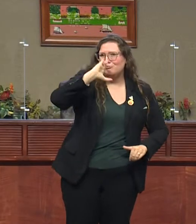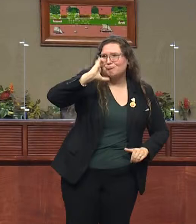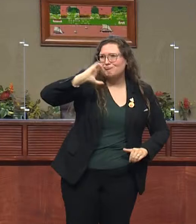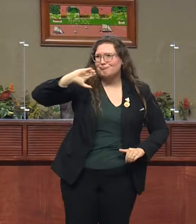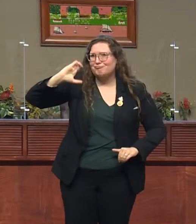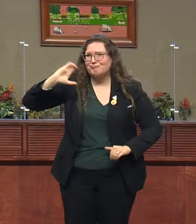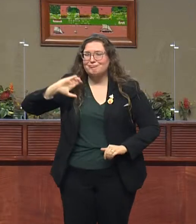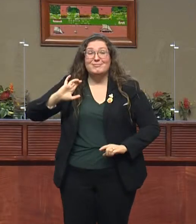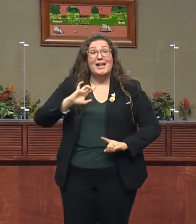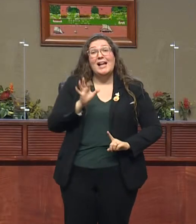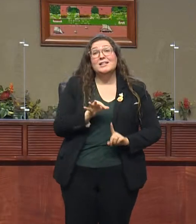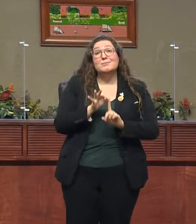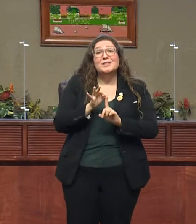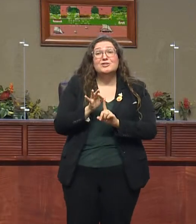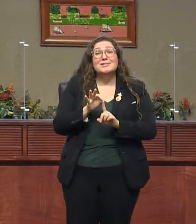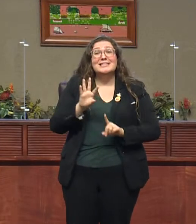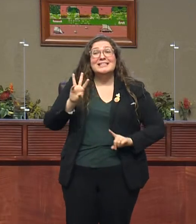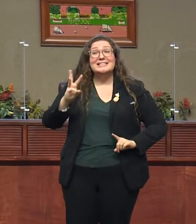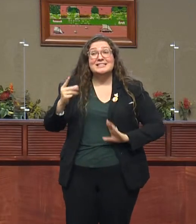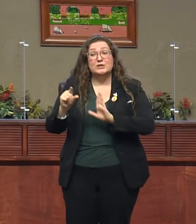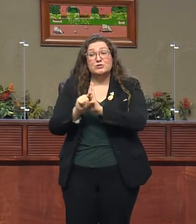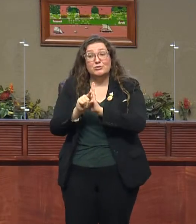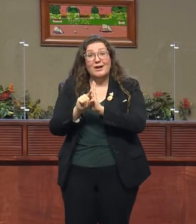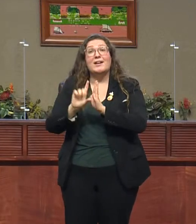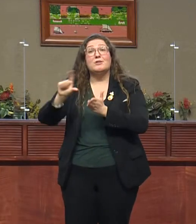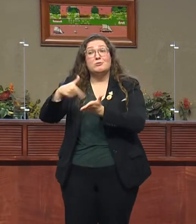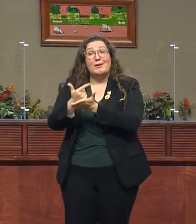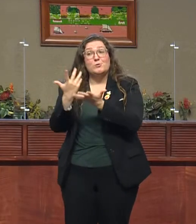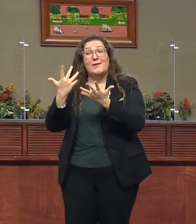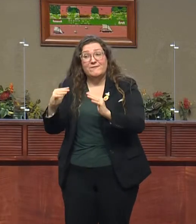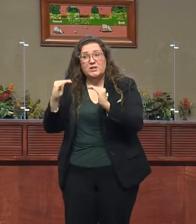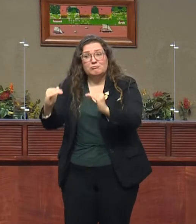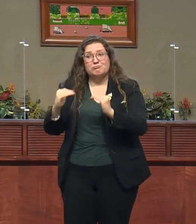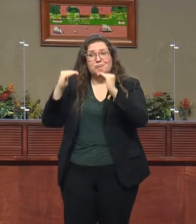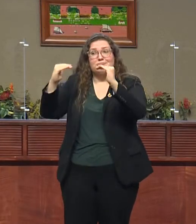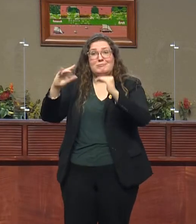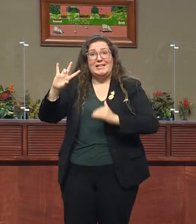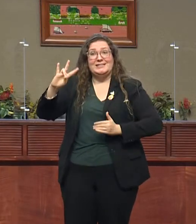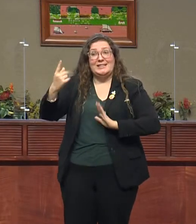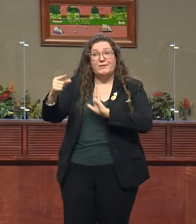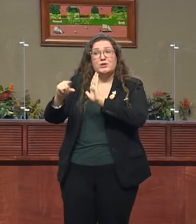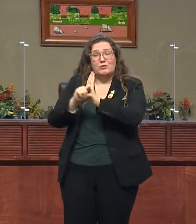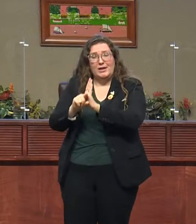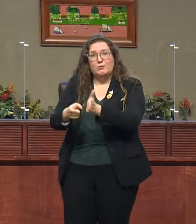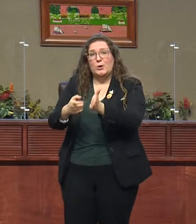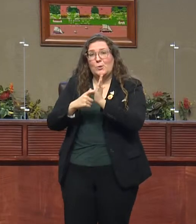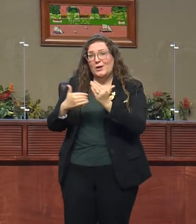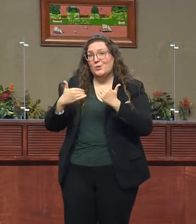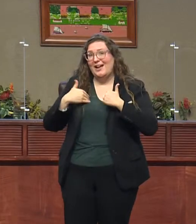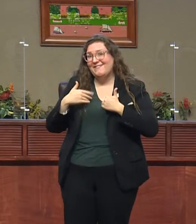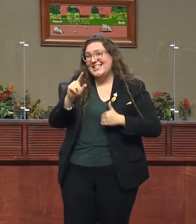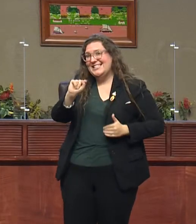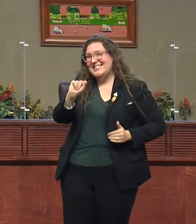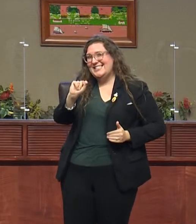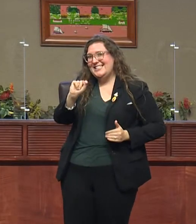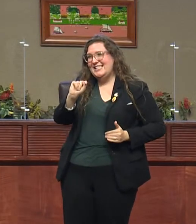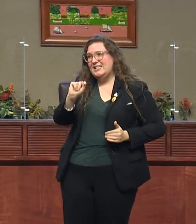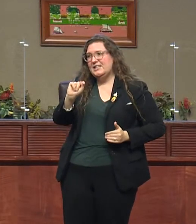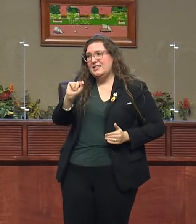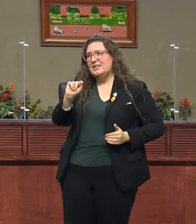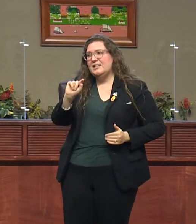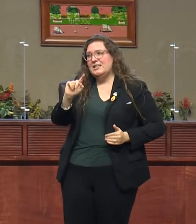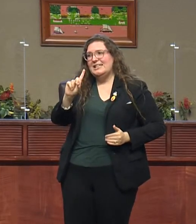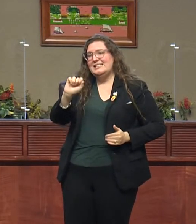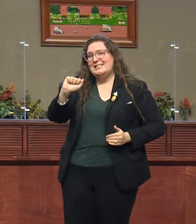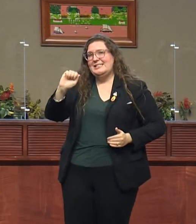the Tdap vaccine. Now, I understand that the Board of Education is also working with a strategy